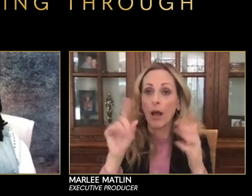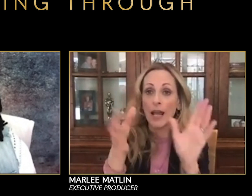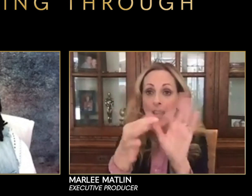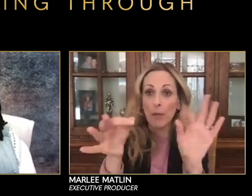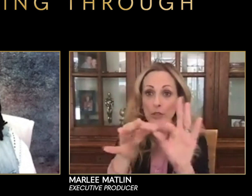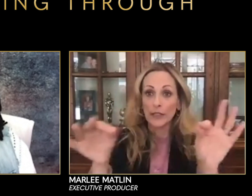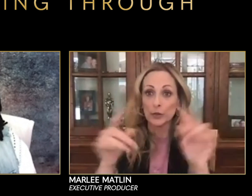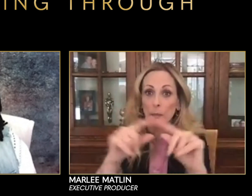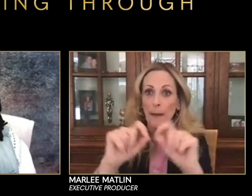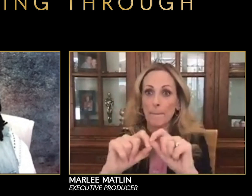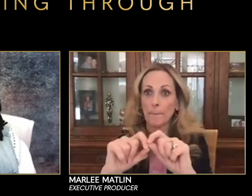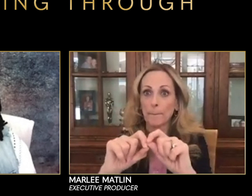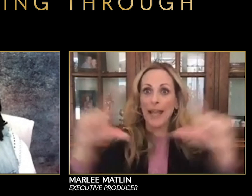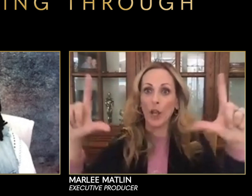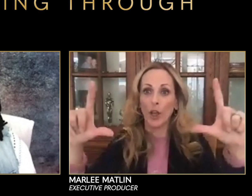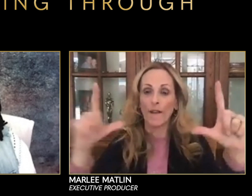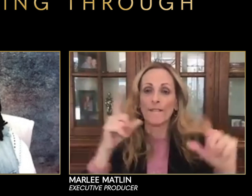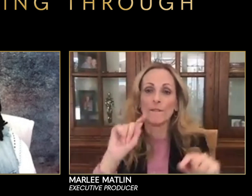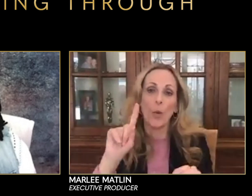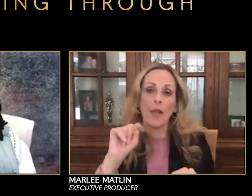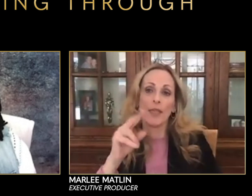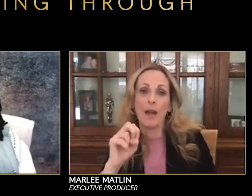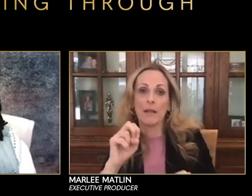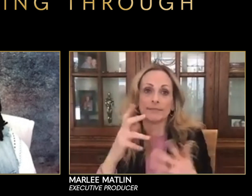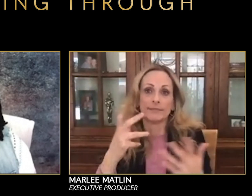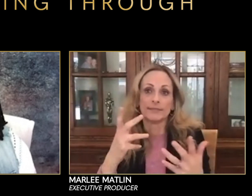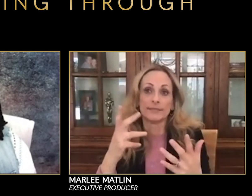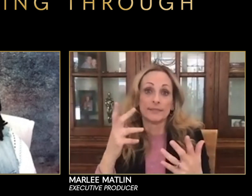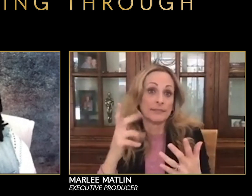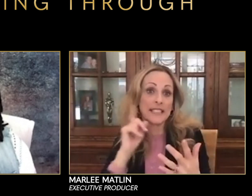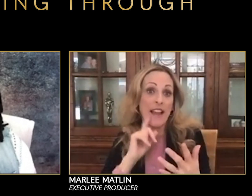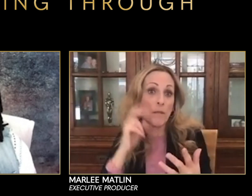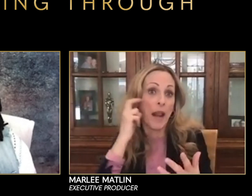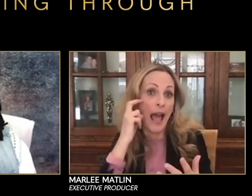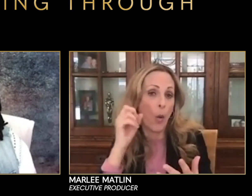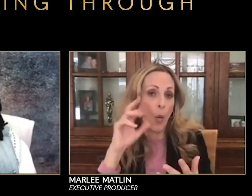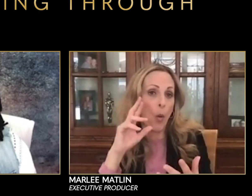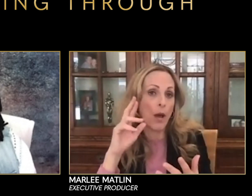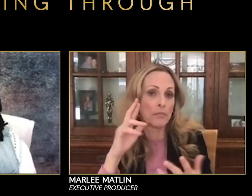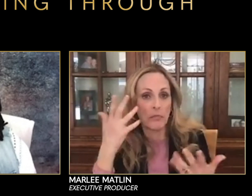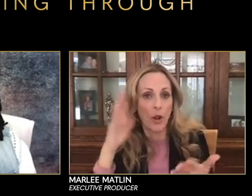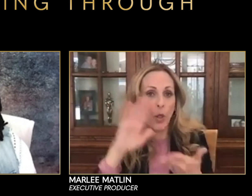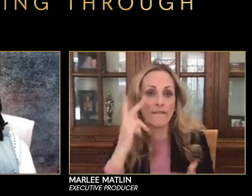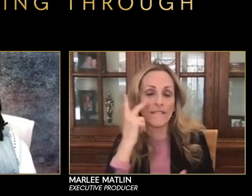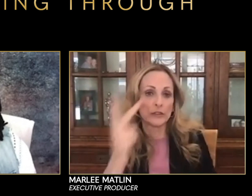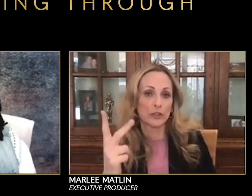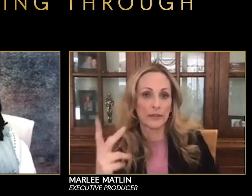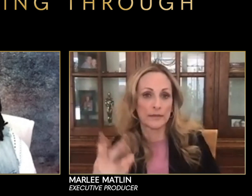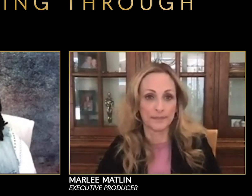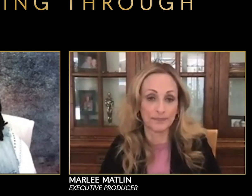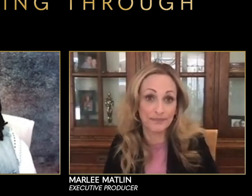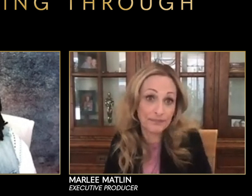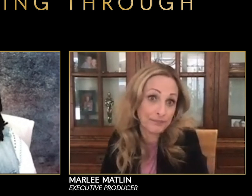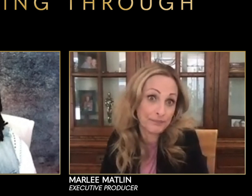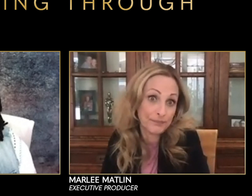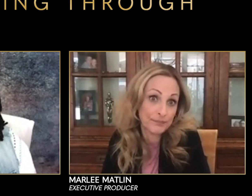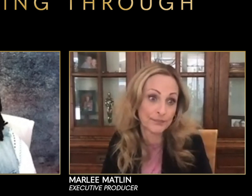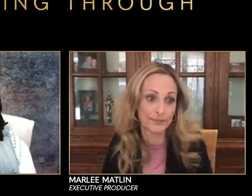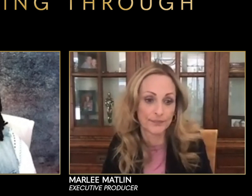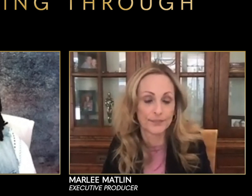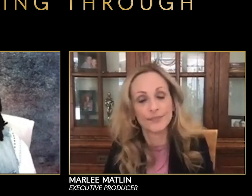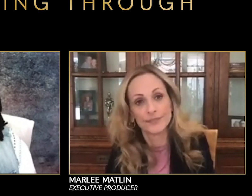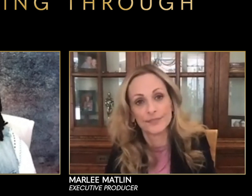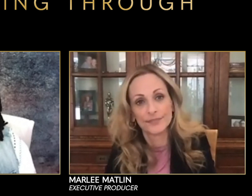of means to provide larger captions for people who are low vision or deafblind.